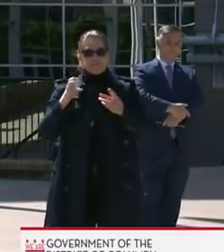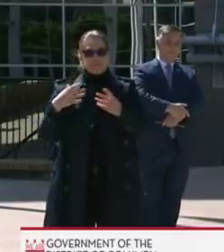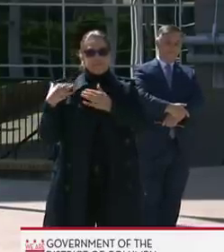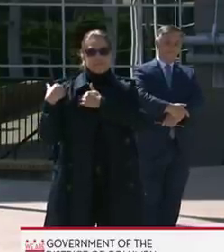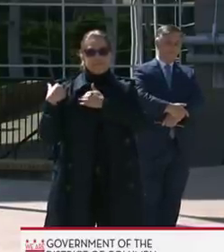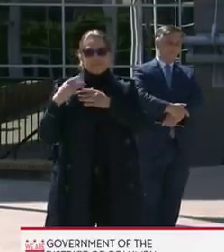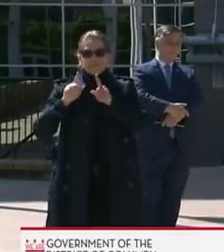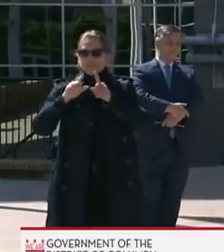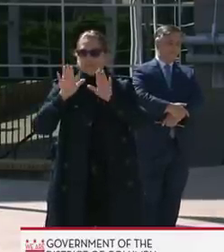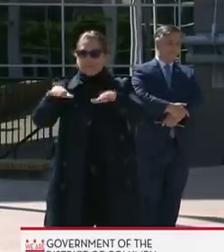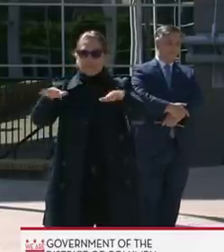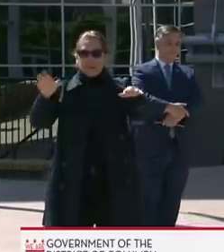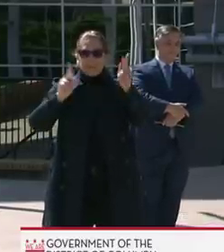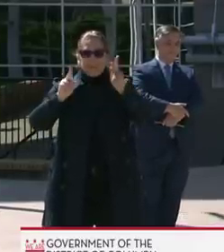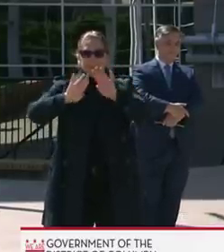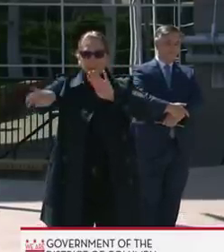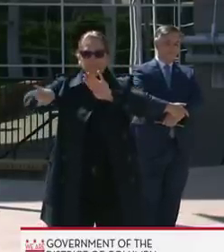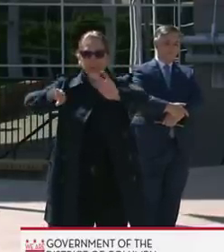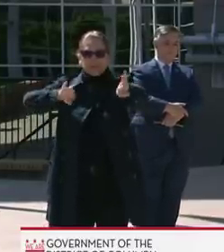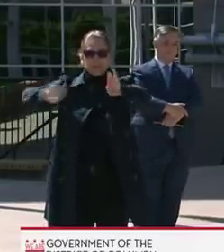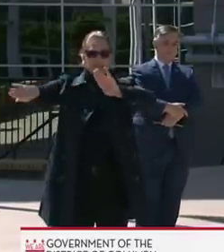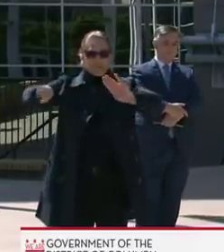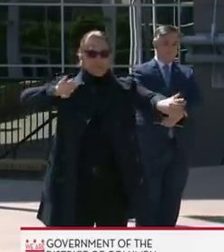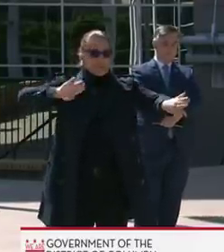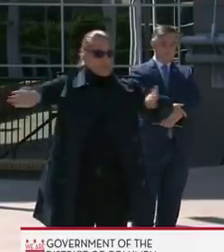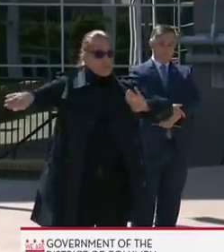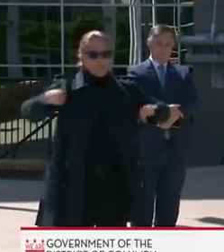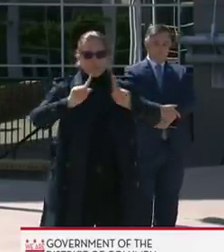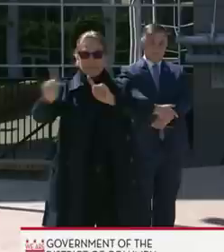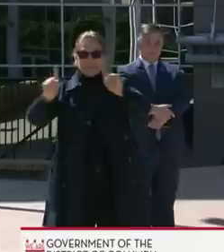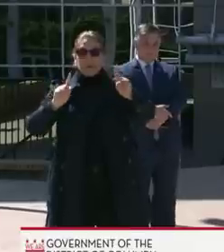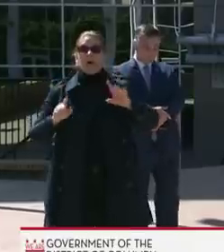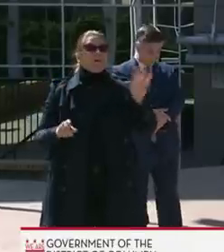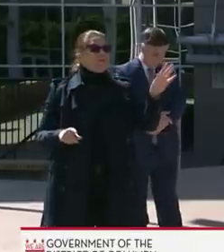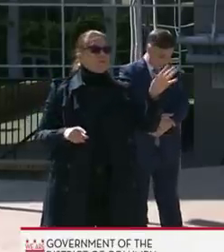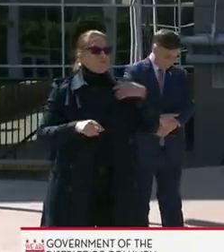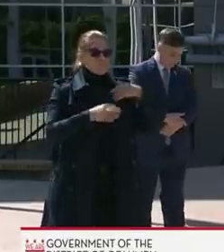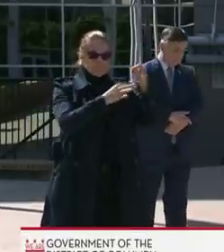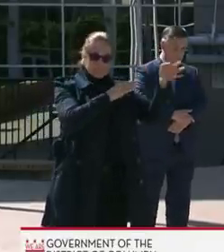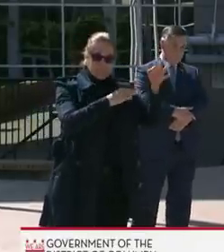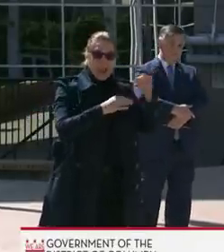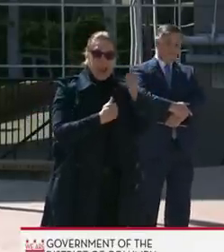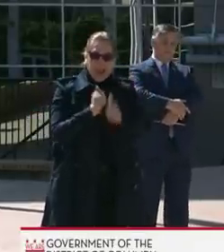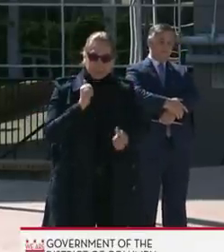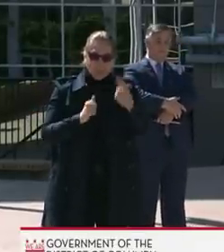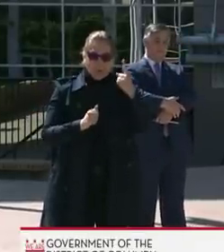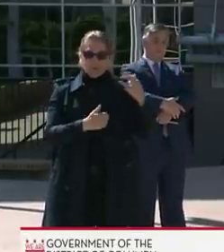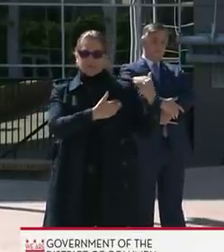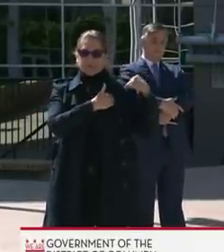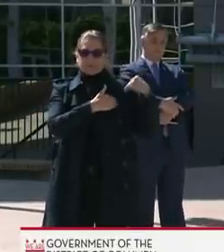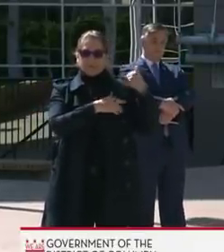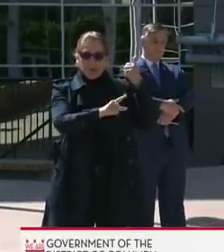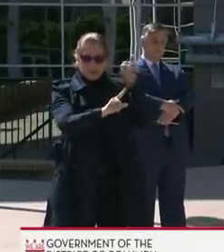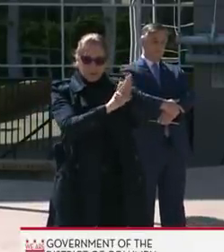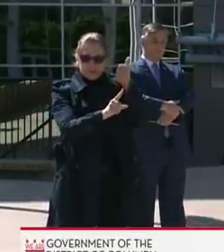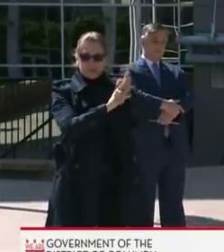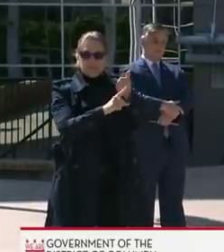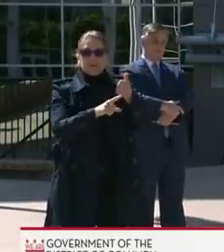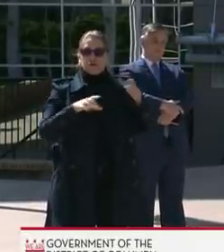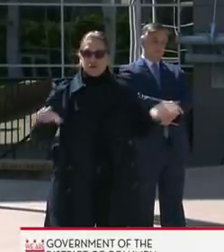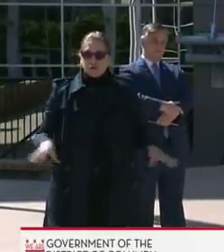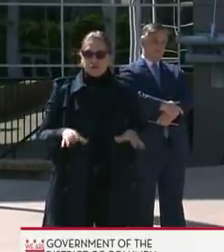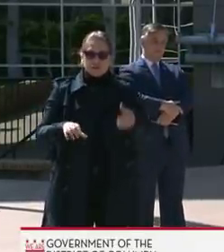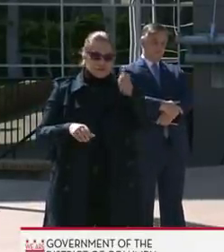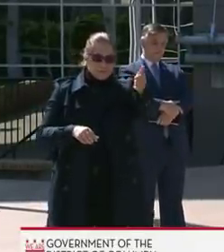individual responsibility to do what they know they need to do for themselves, their family, and this community. If